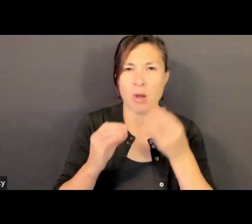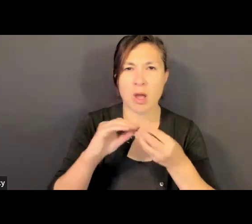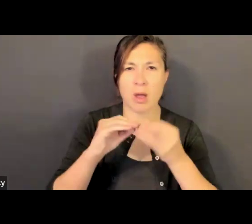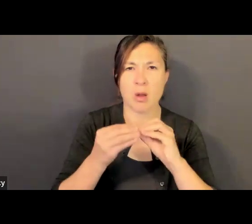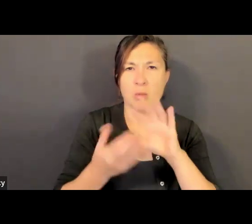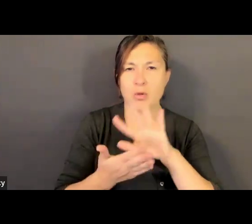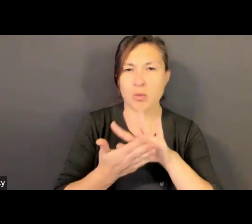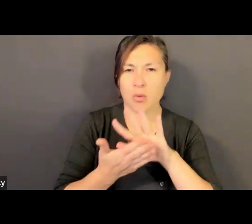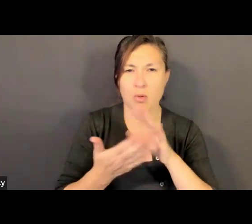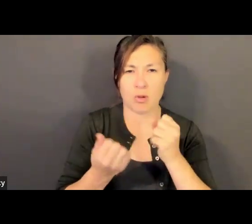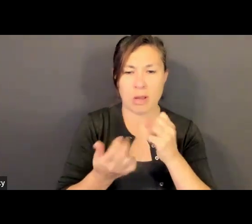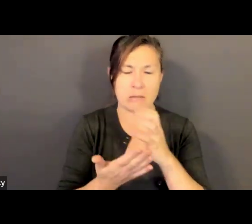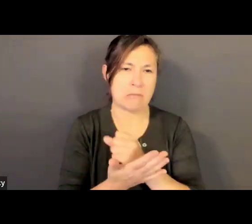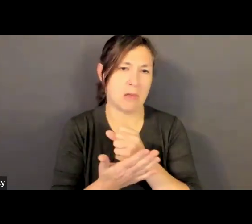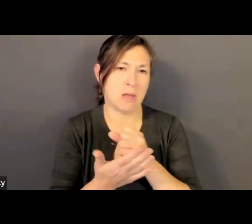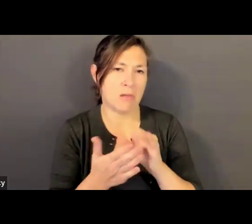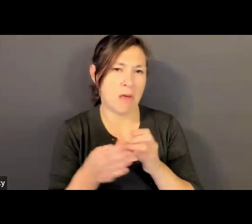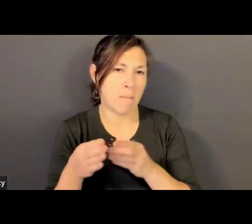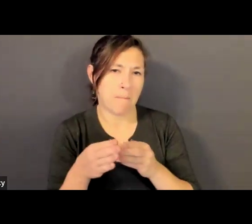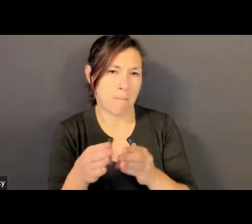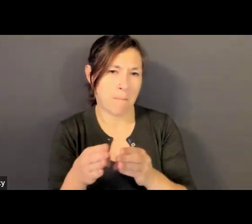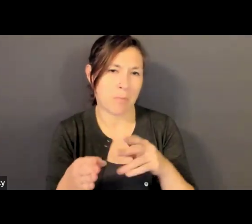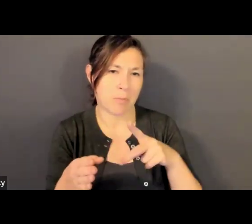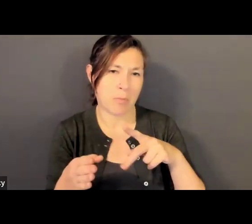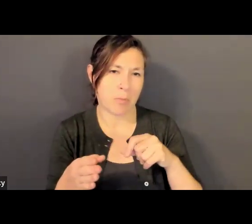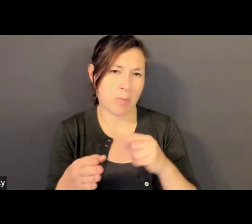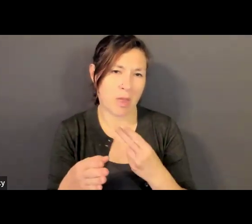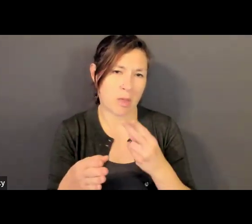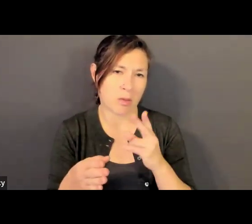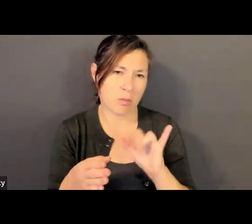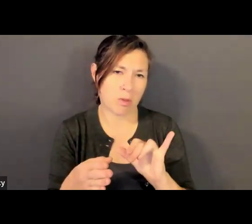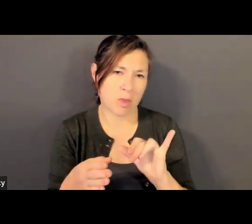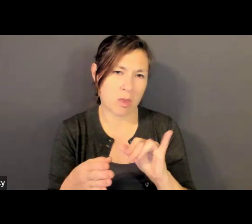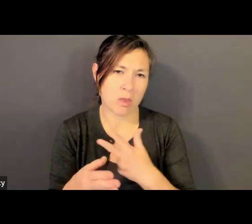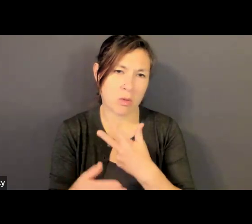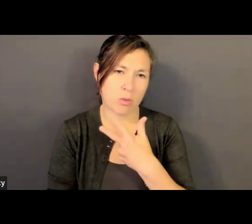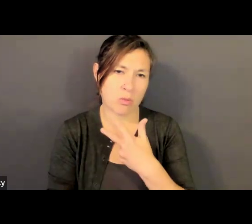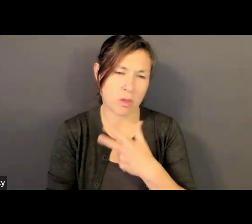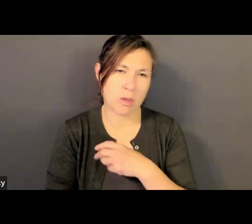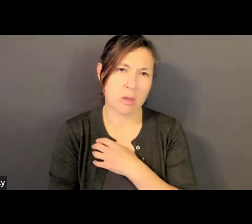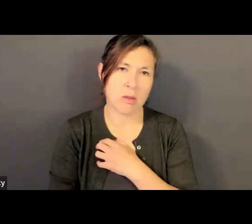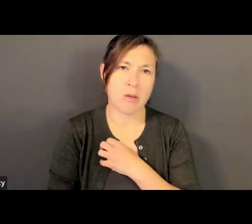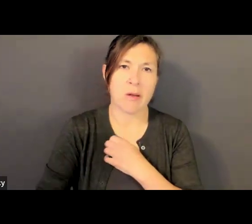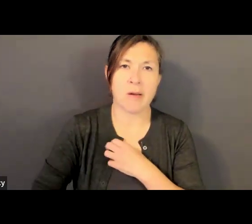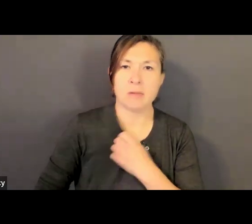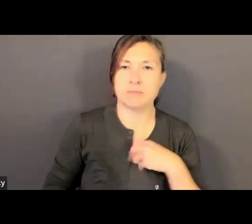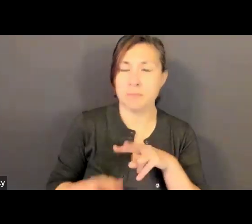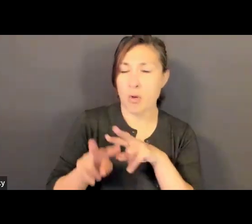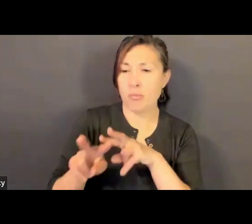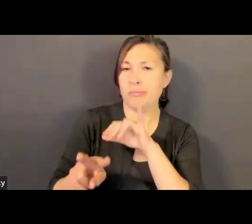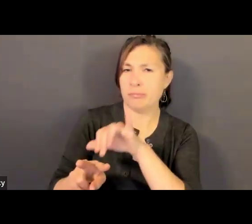be pathway 3. And because I guess the way that I'm visualizing it is that your courses can